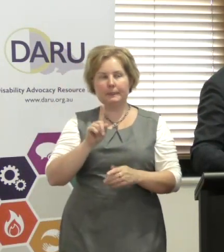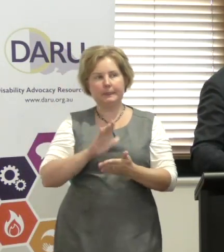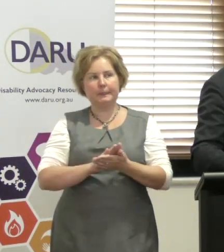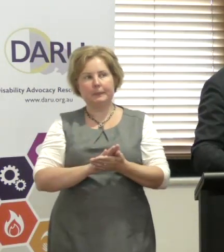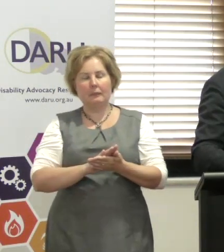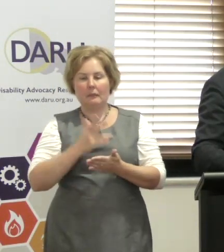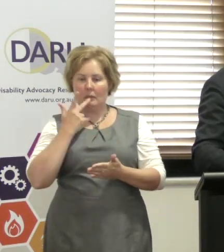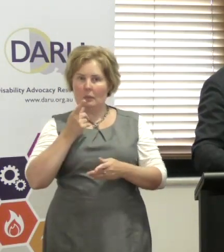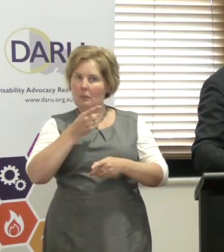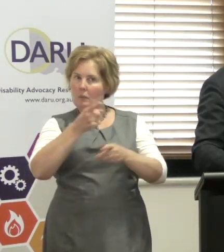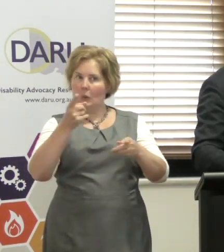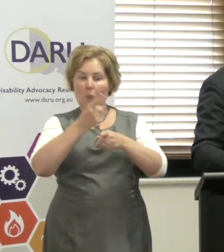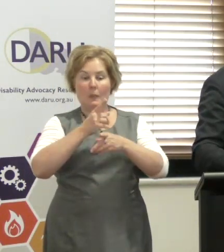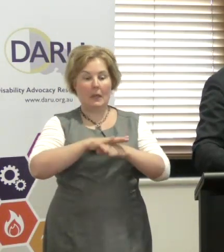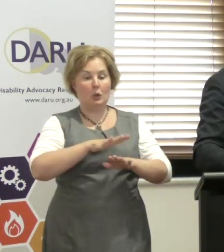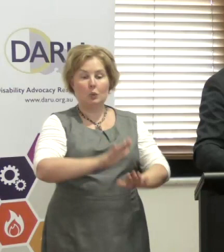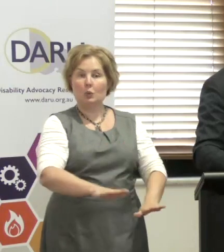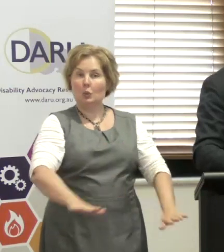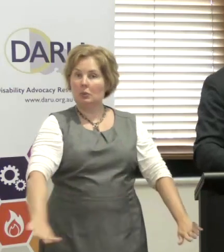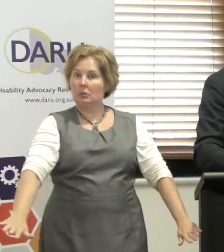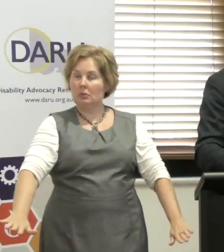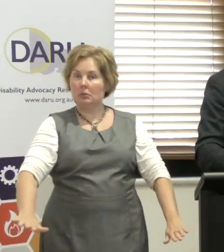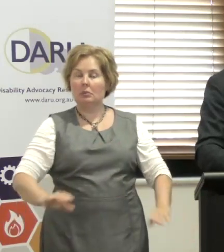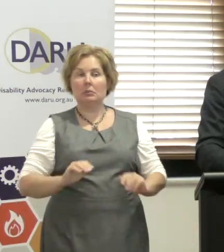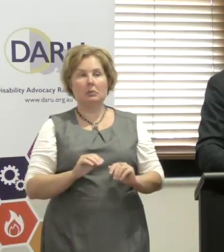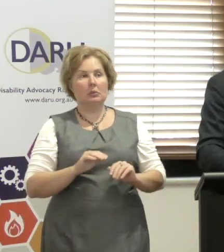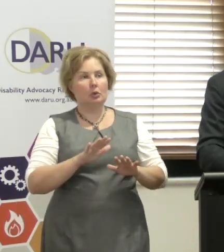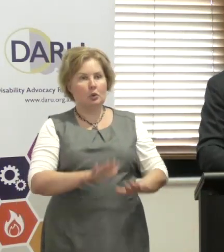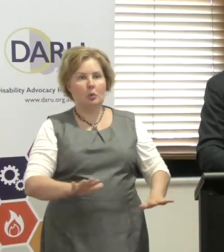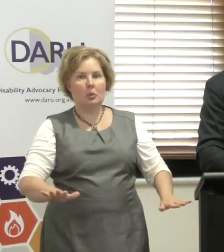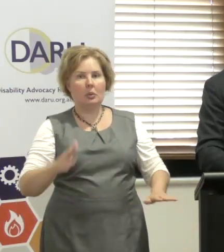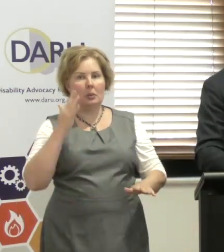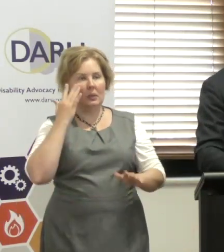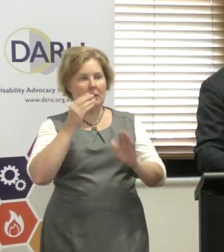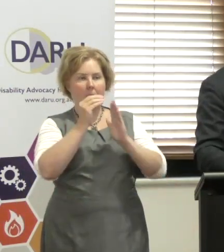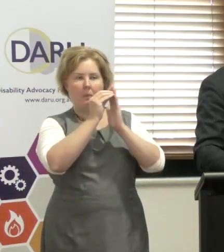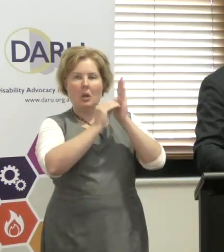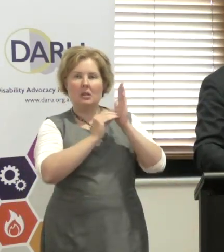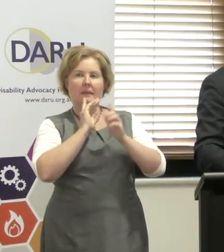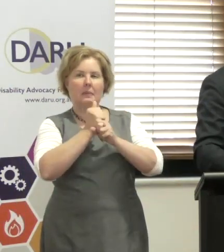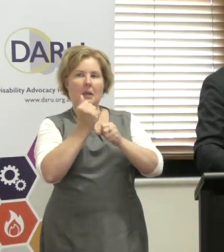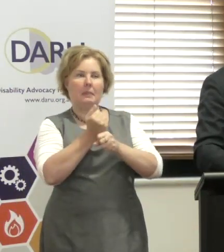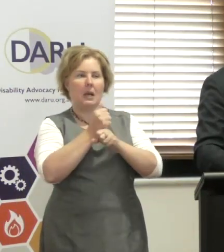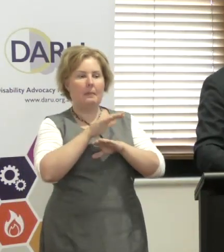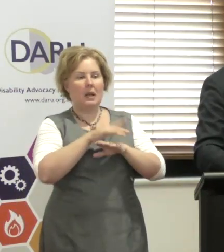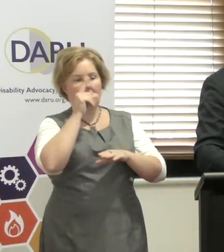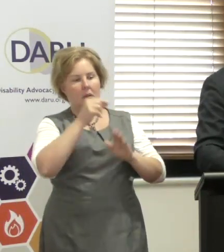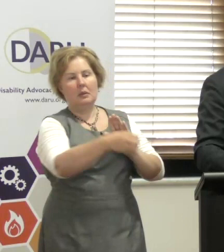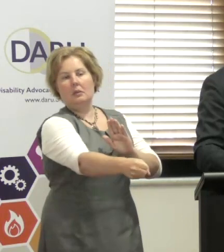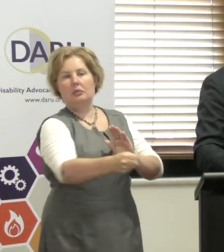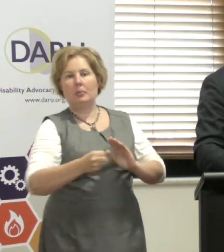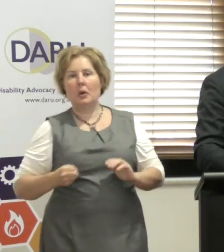talking about children and the connection to child removal policies. I said, really know that